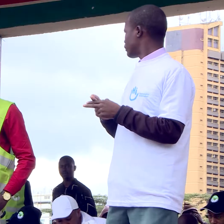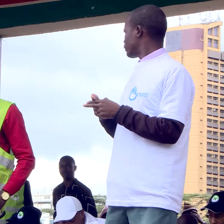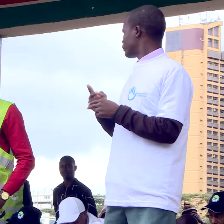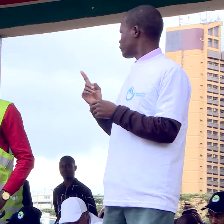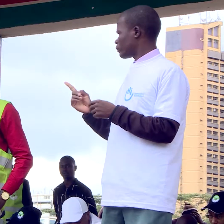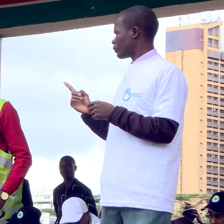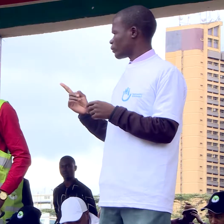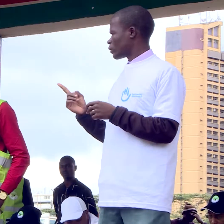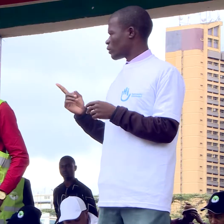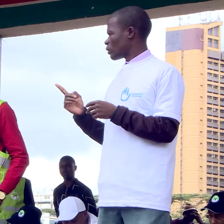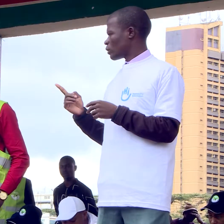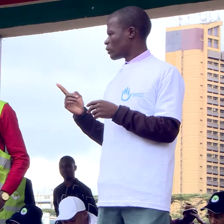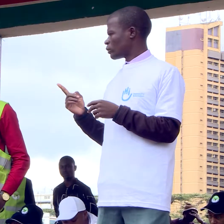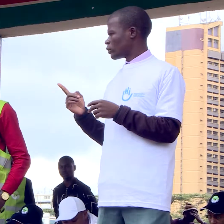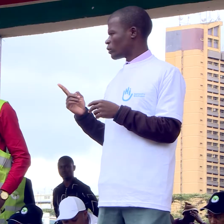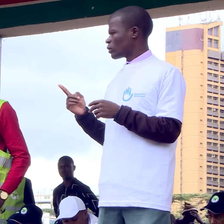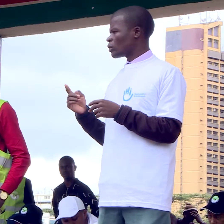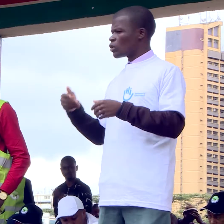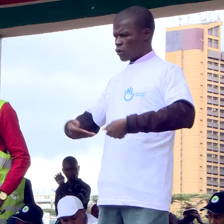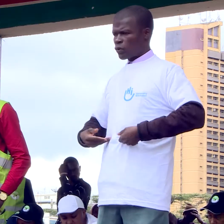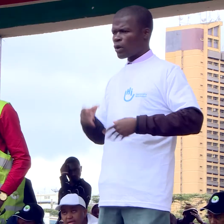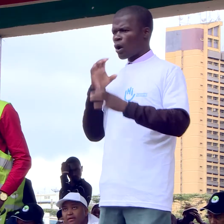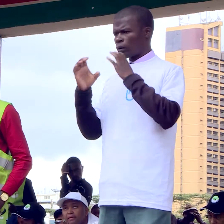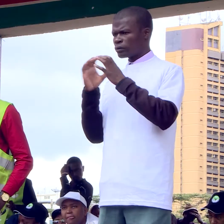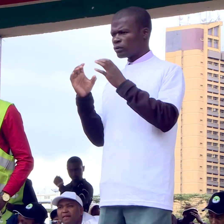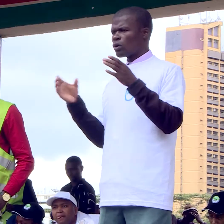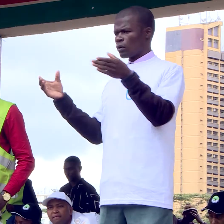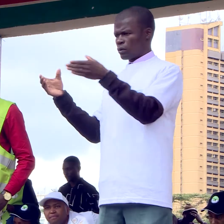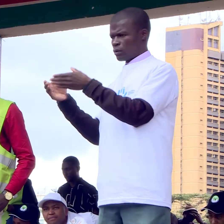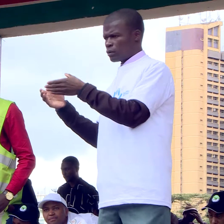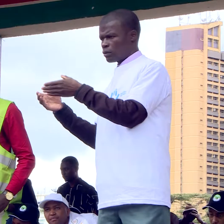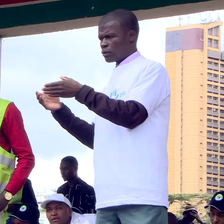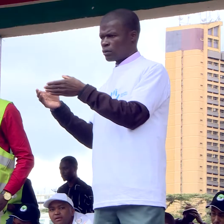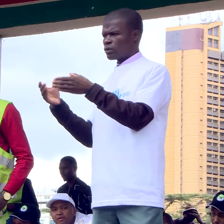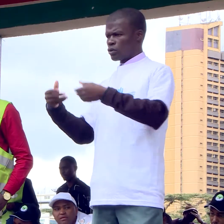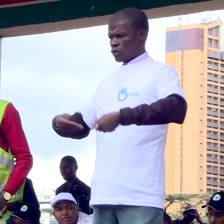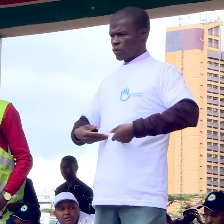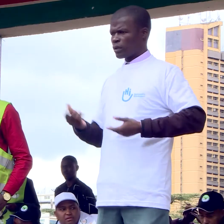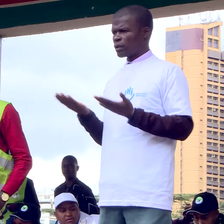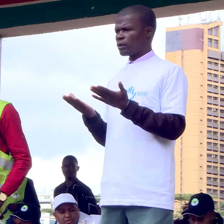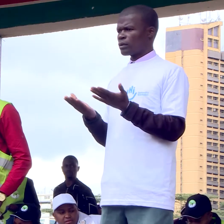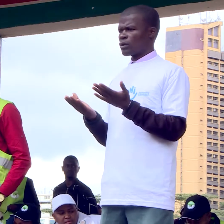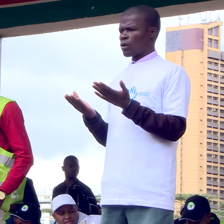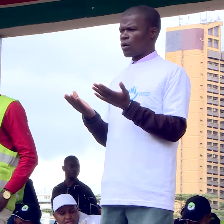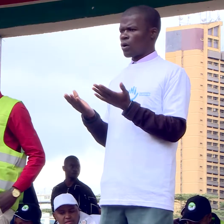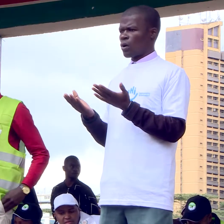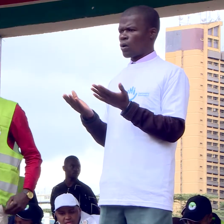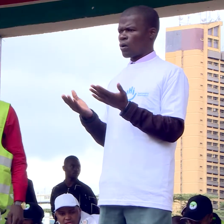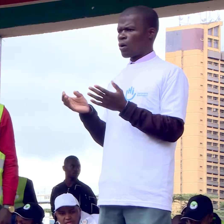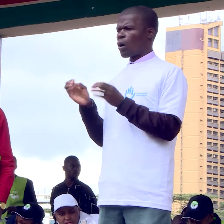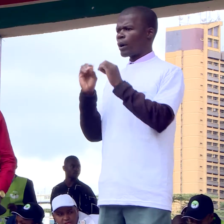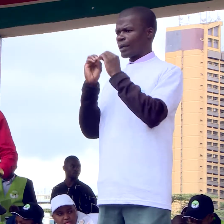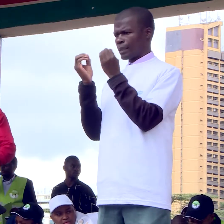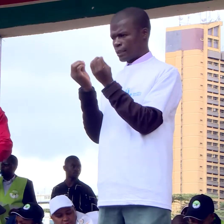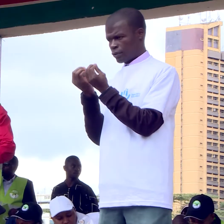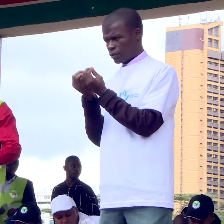Coordinating Committee. So the Youth Coordinating Committee draws membership from youth-serving organizations from across the country. And it was formed